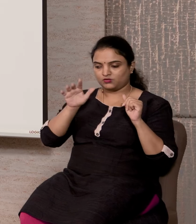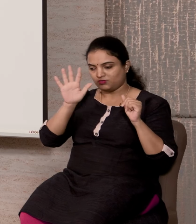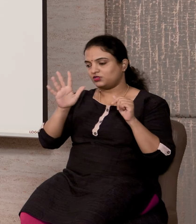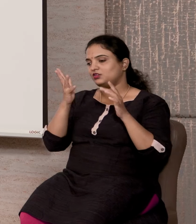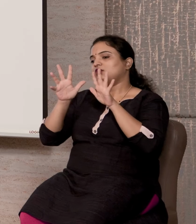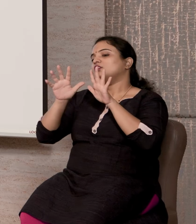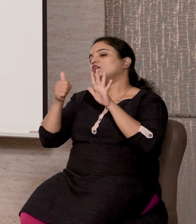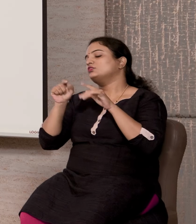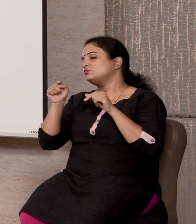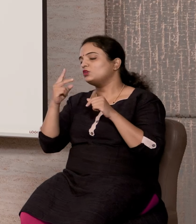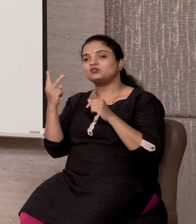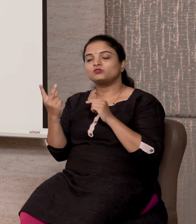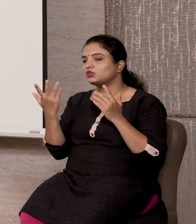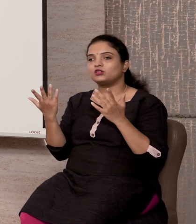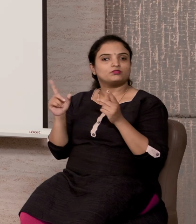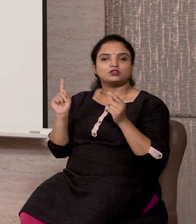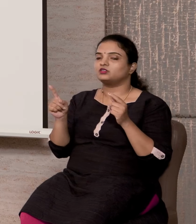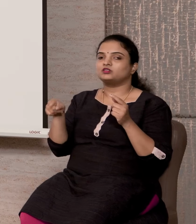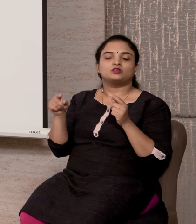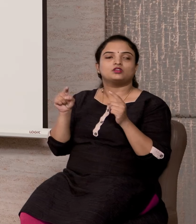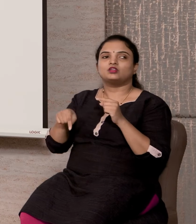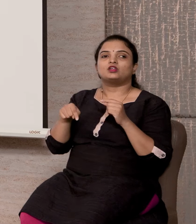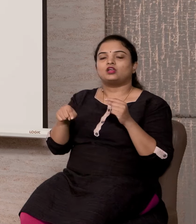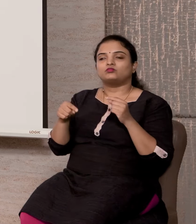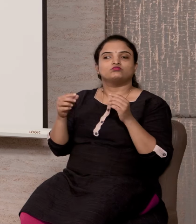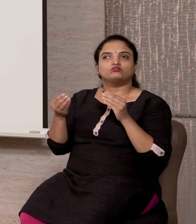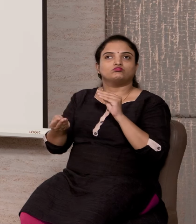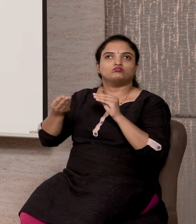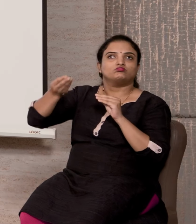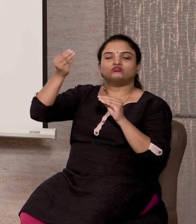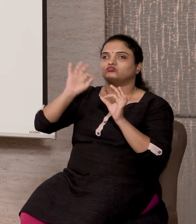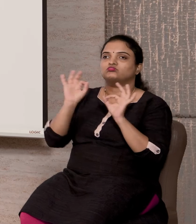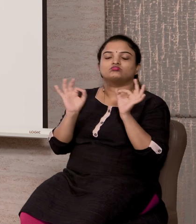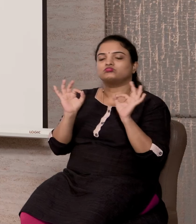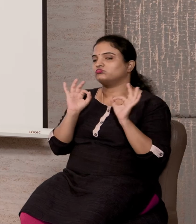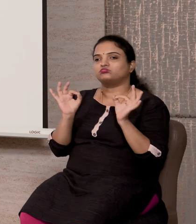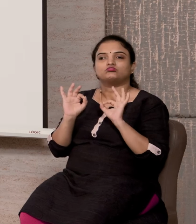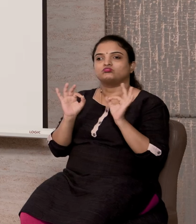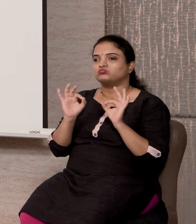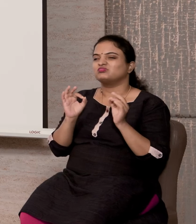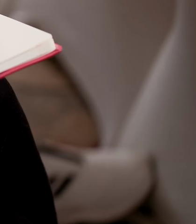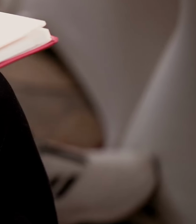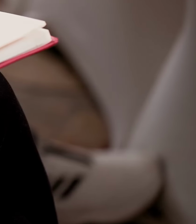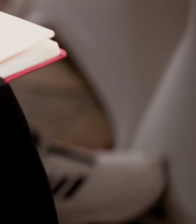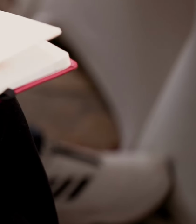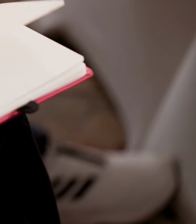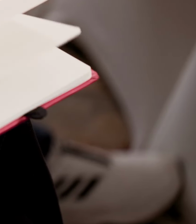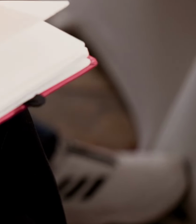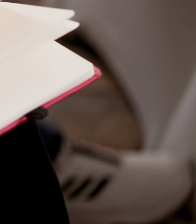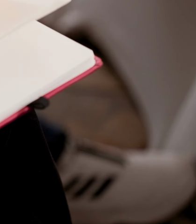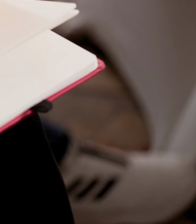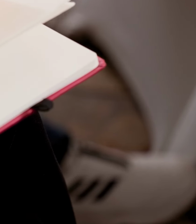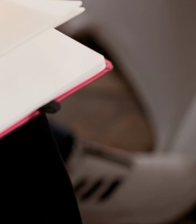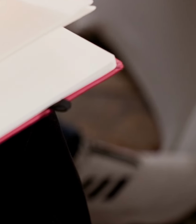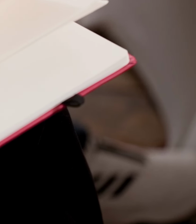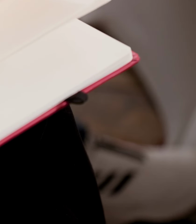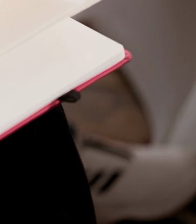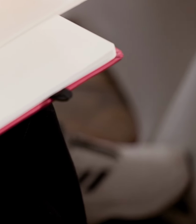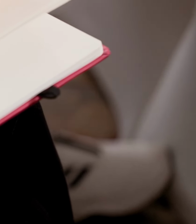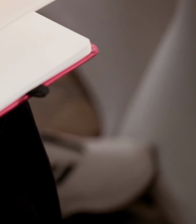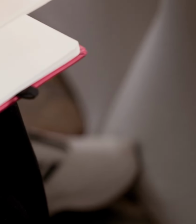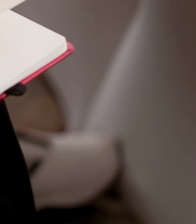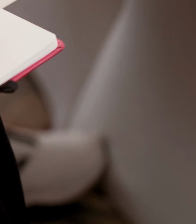96.2 and so on, and things have not improved quite a lot. It has improved in maybe decimals, right? So this was